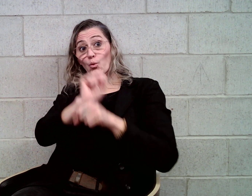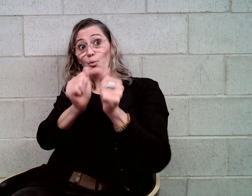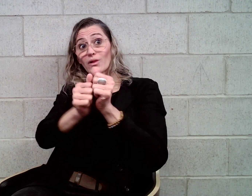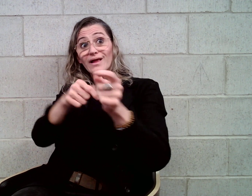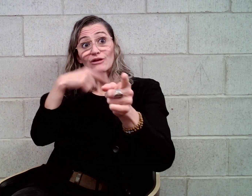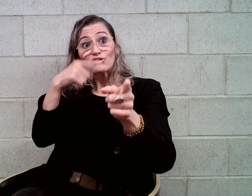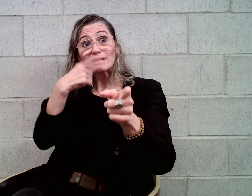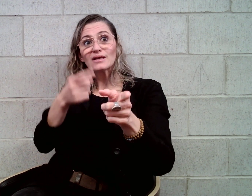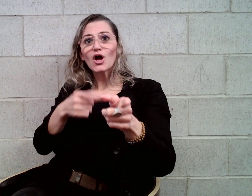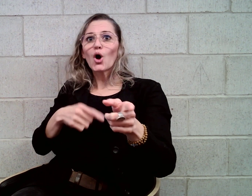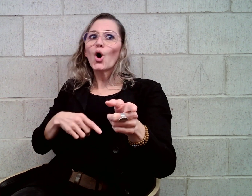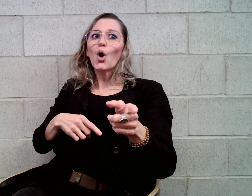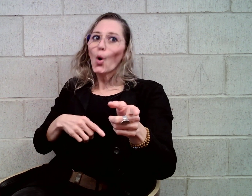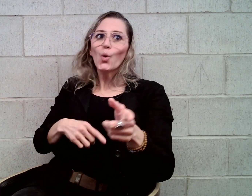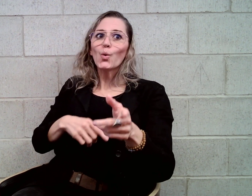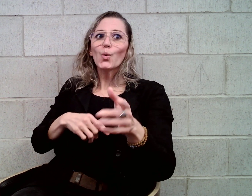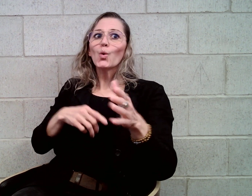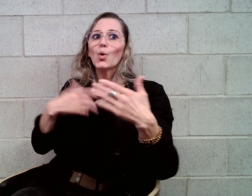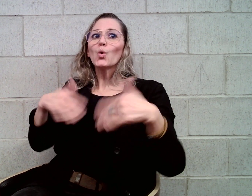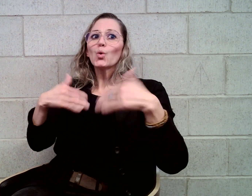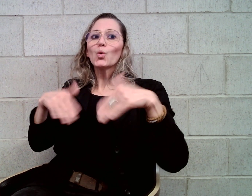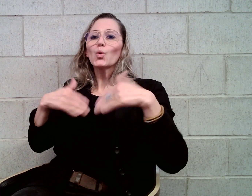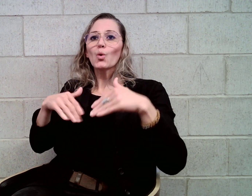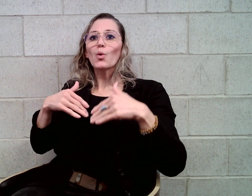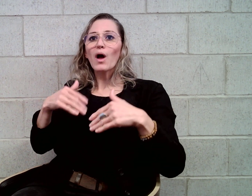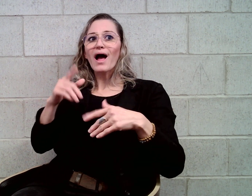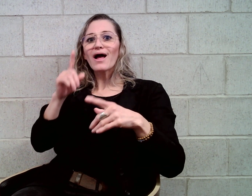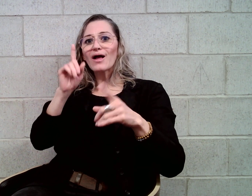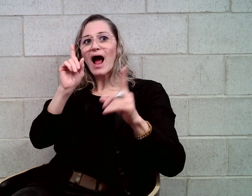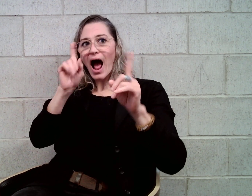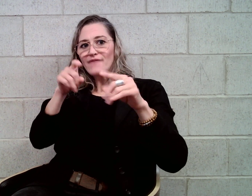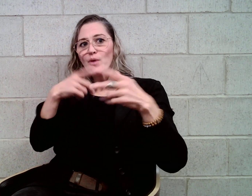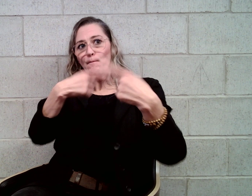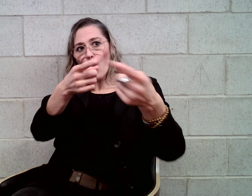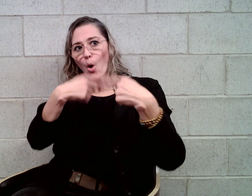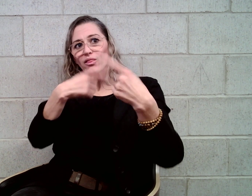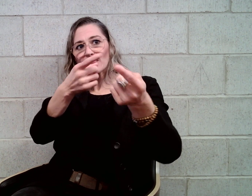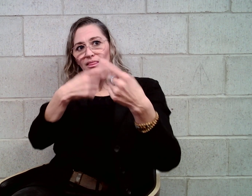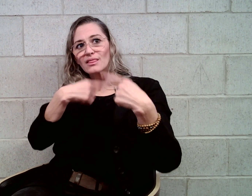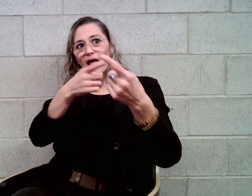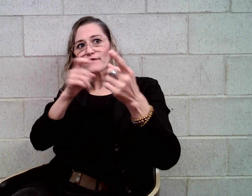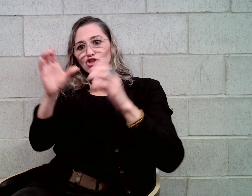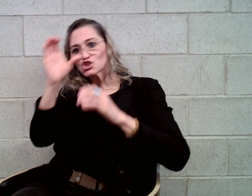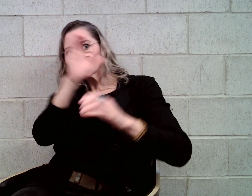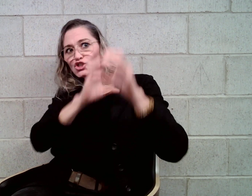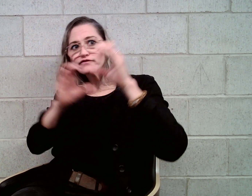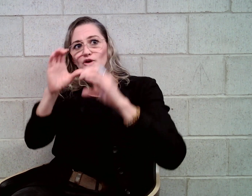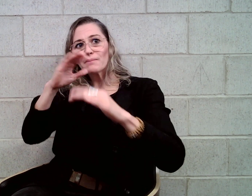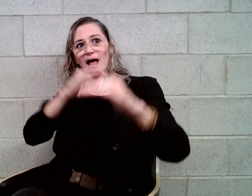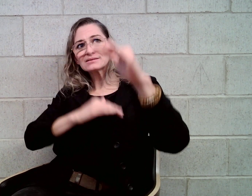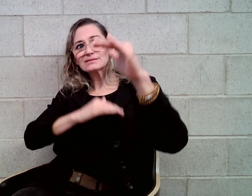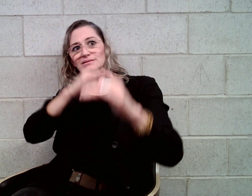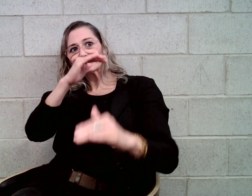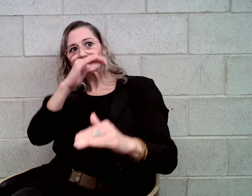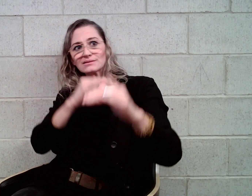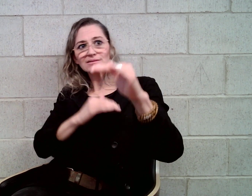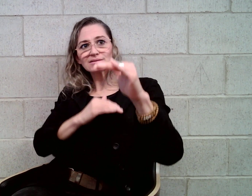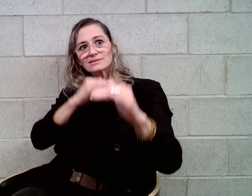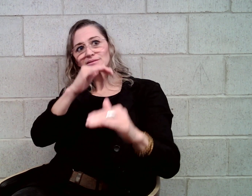this cast, I was the only deaf person working with an all-hearing cast, otherwise all-hearing cast. And so we really